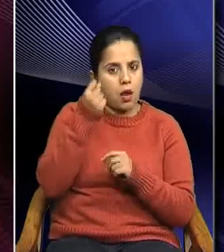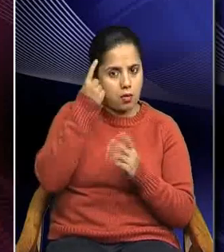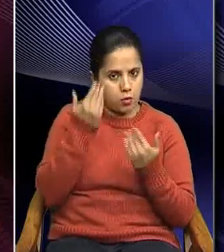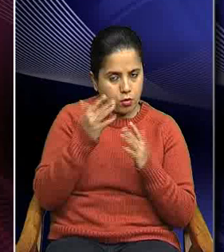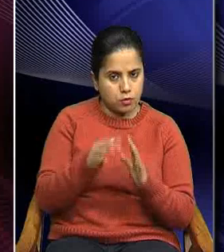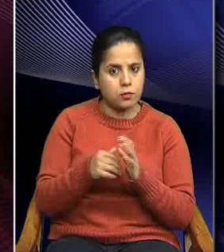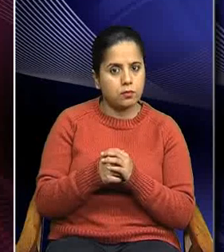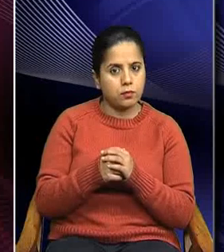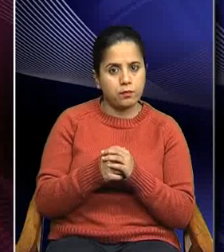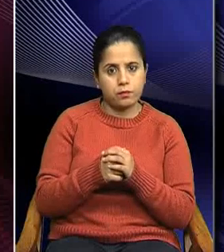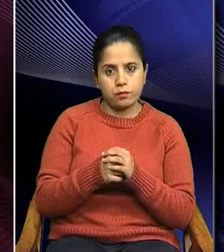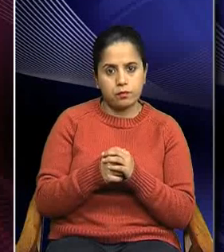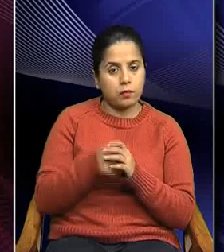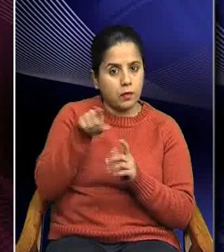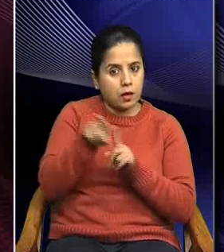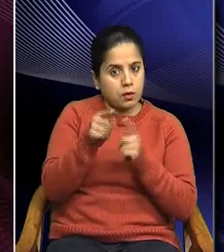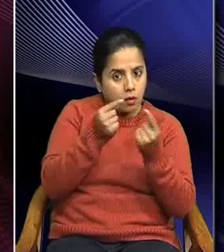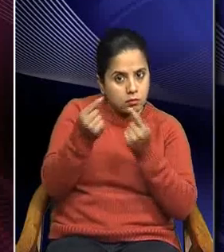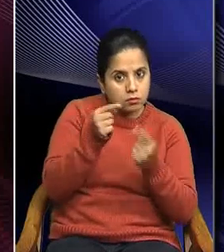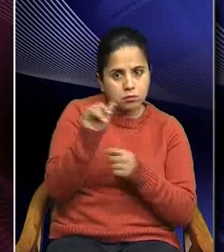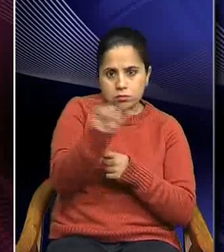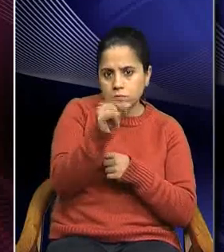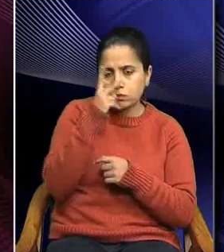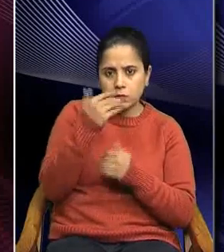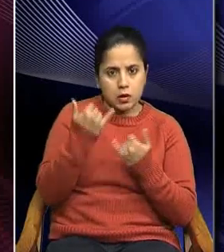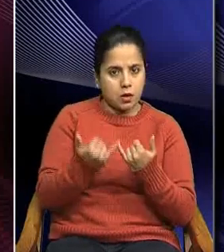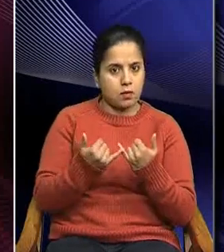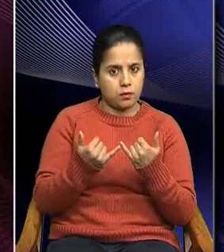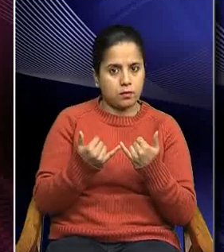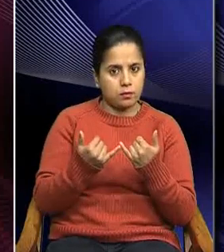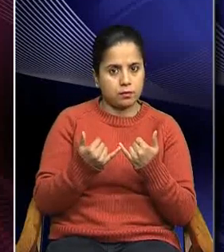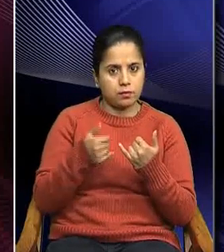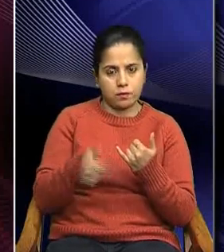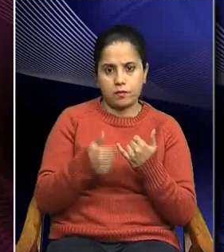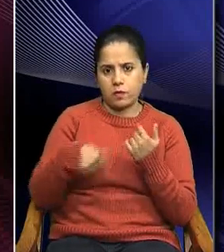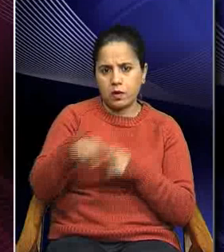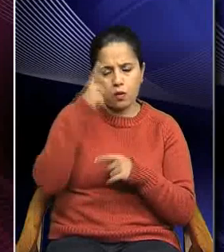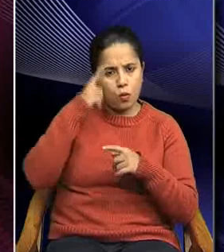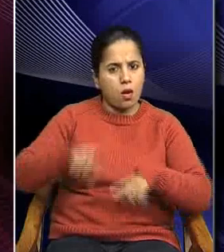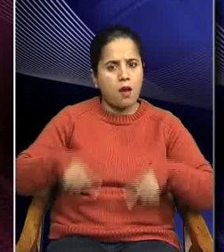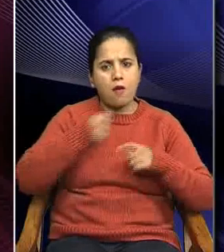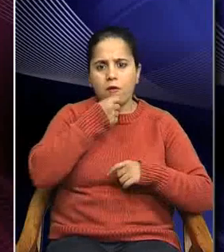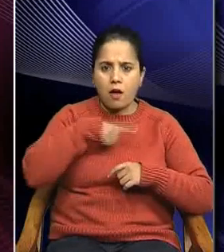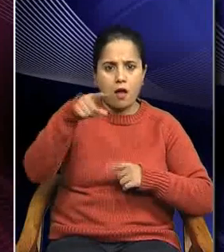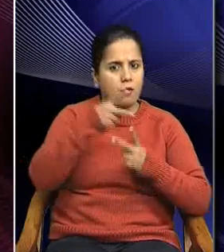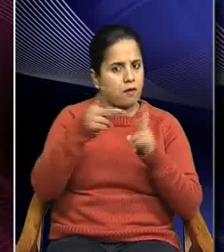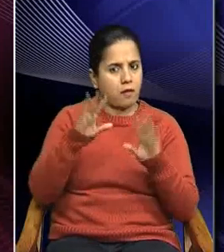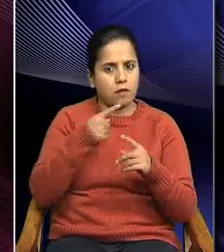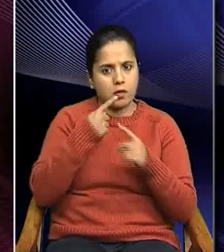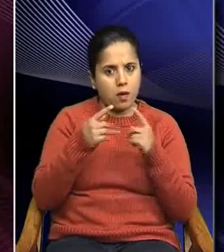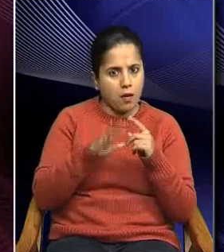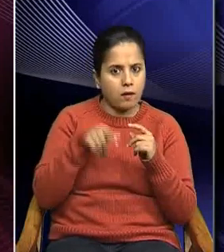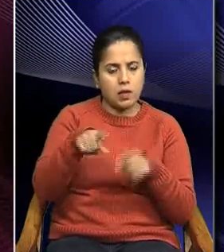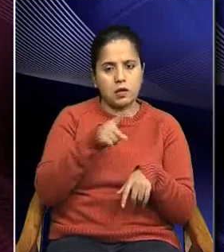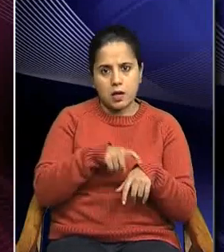Now, similarly, this is the mundane everyday life that we are talking of in terms of time